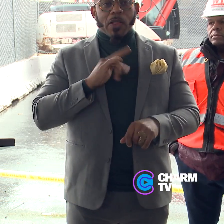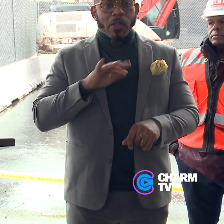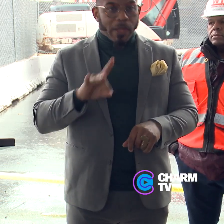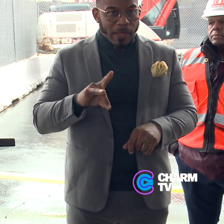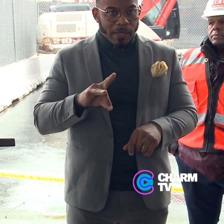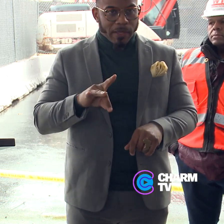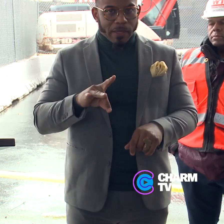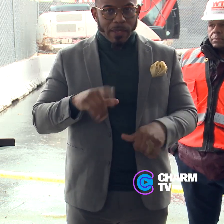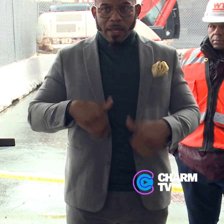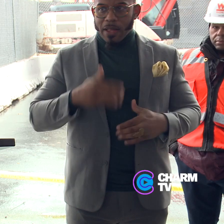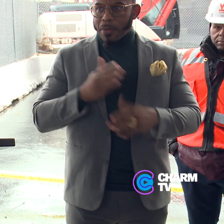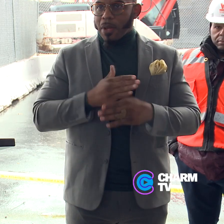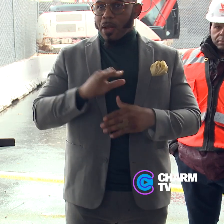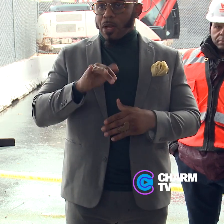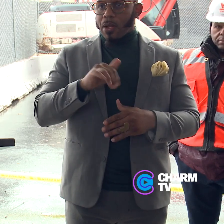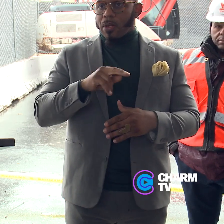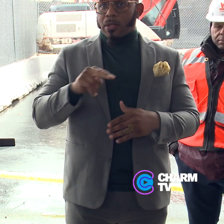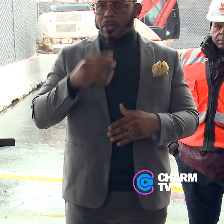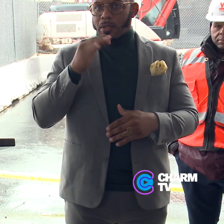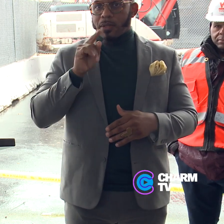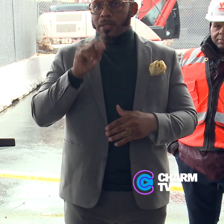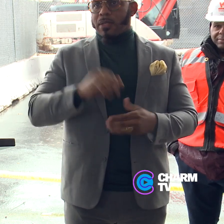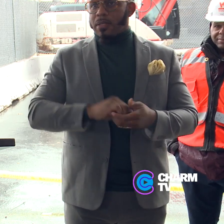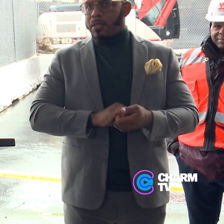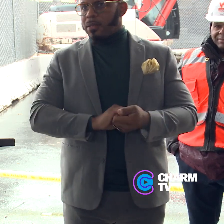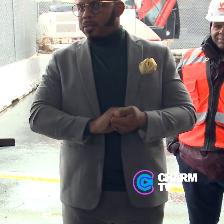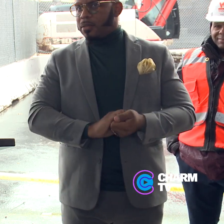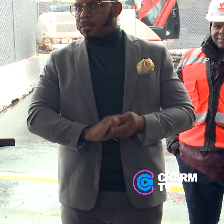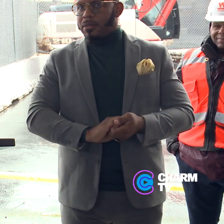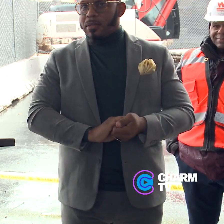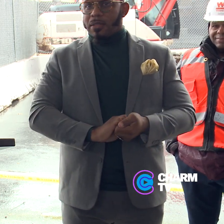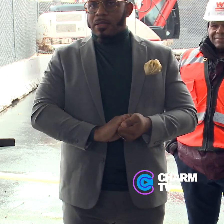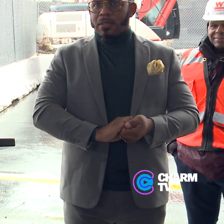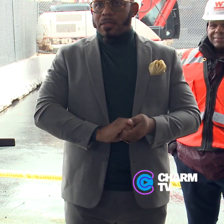38-year-old life partner, Joanne, who's right back here.